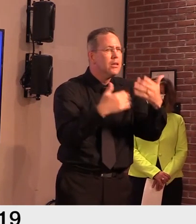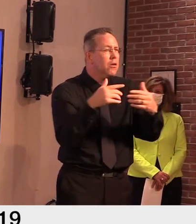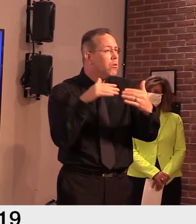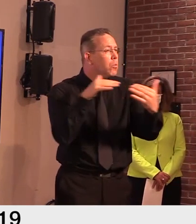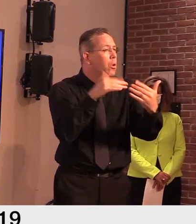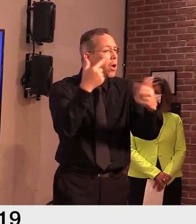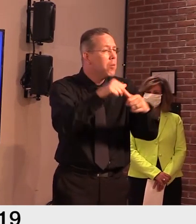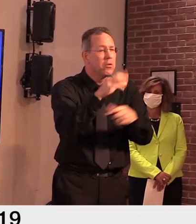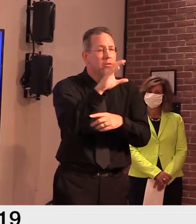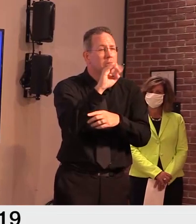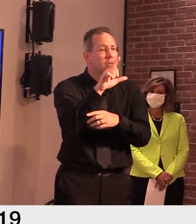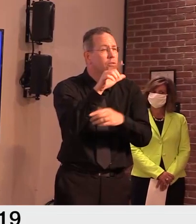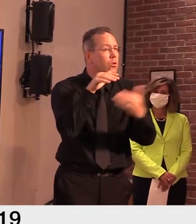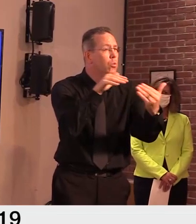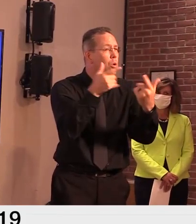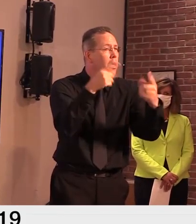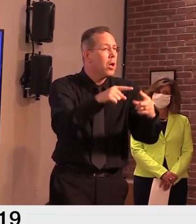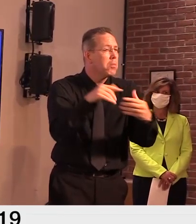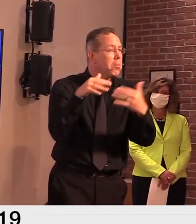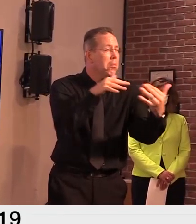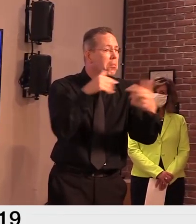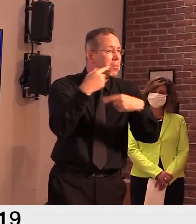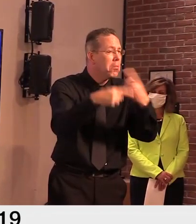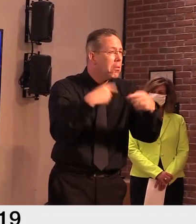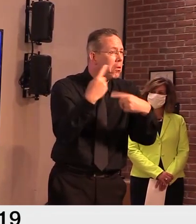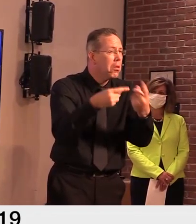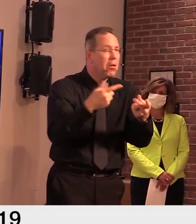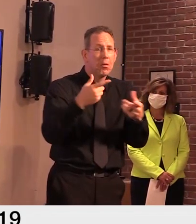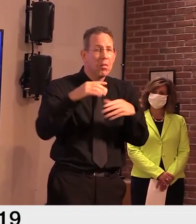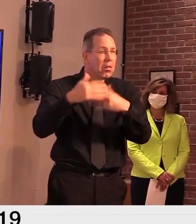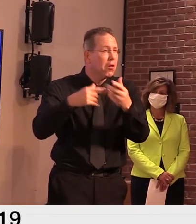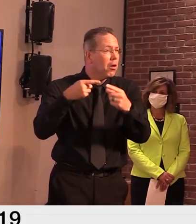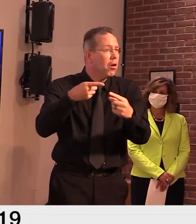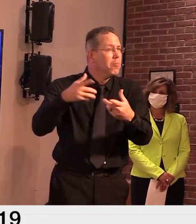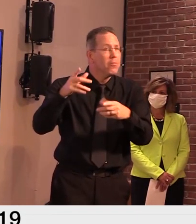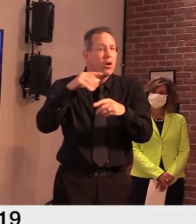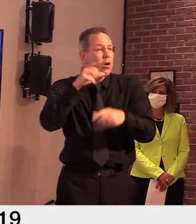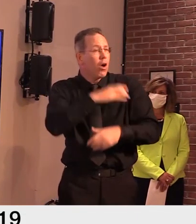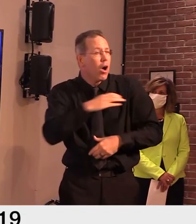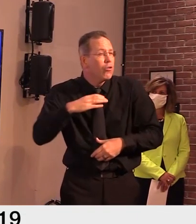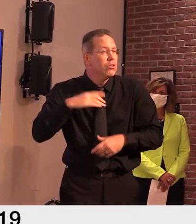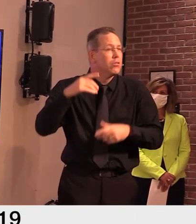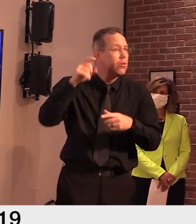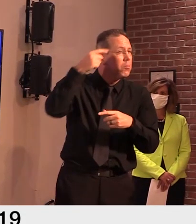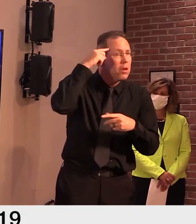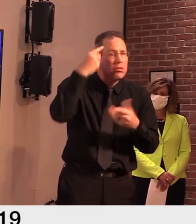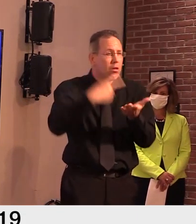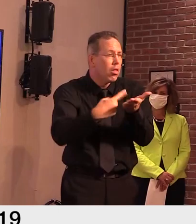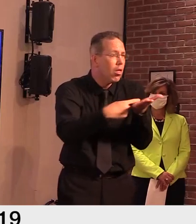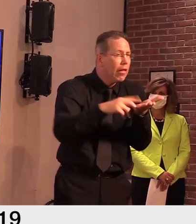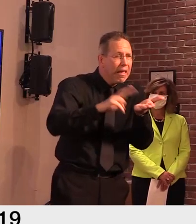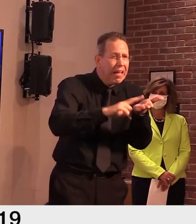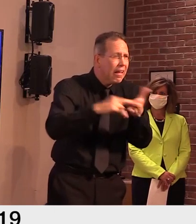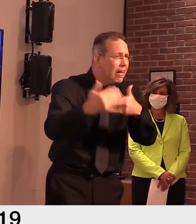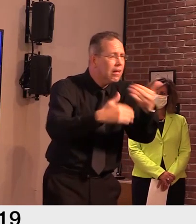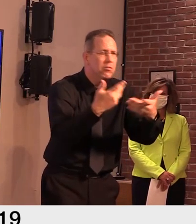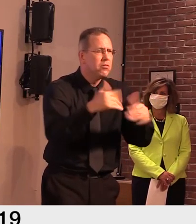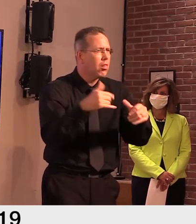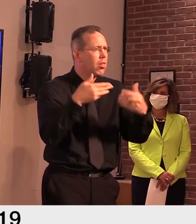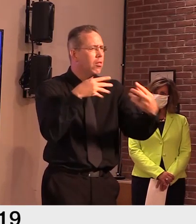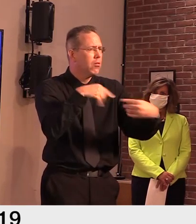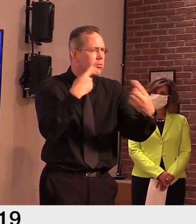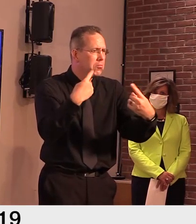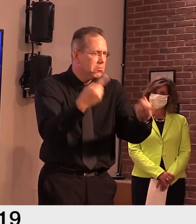in reality, it was far more complicated, because dismantling the institution of slavery in every state following a